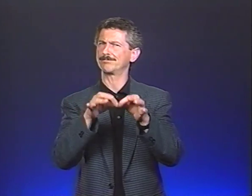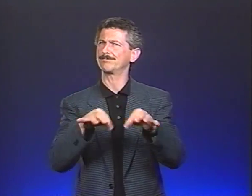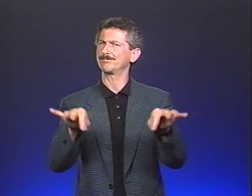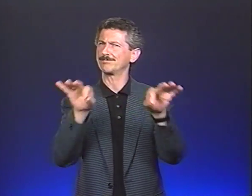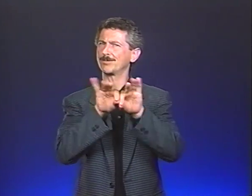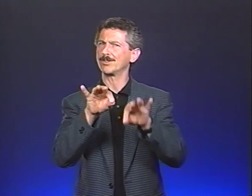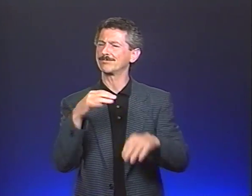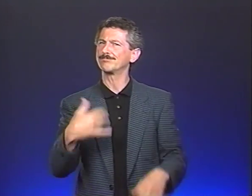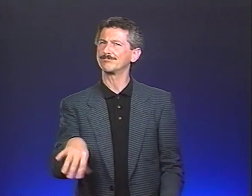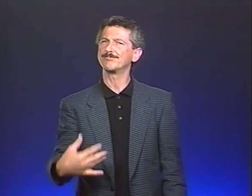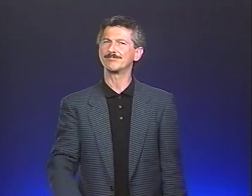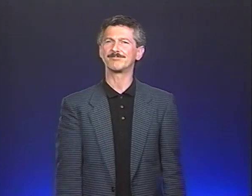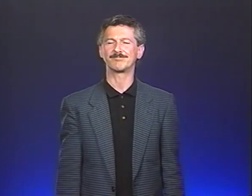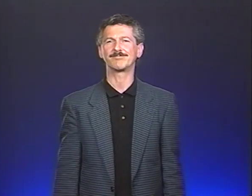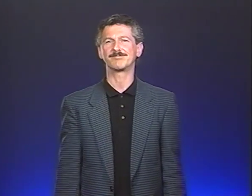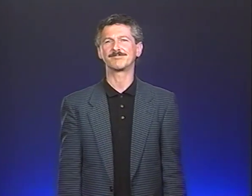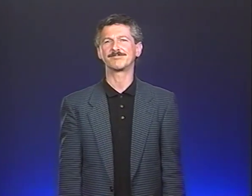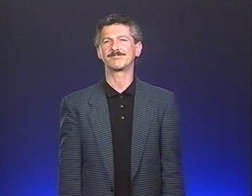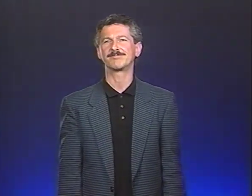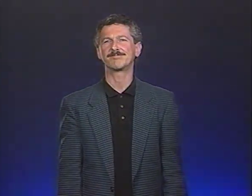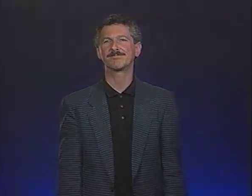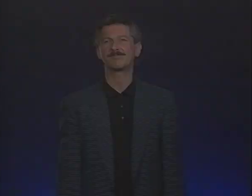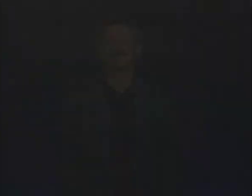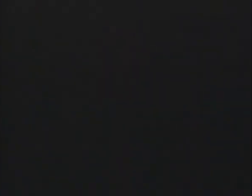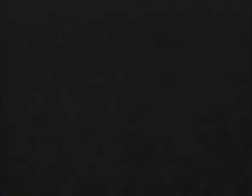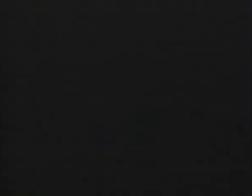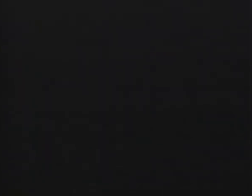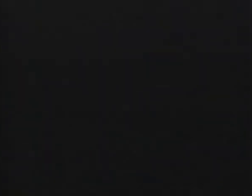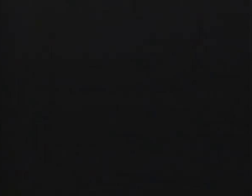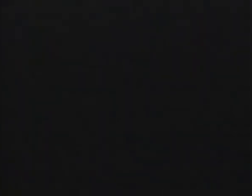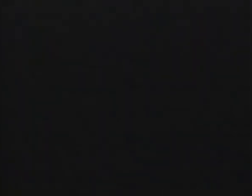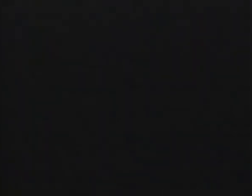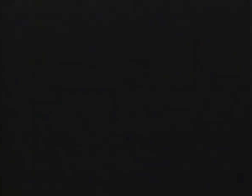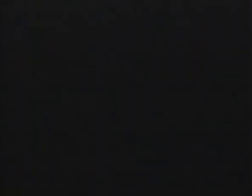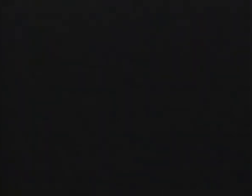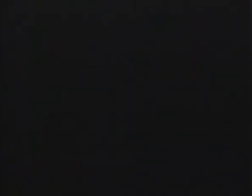So you see the importance of non-manual signals in differentiating sentence types.